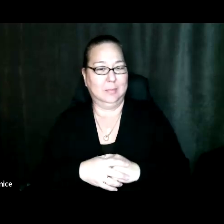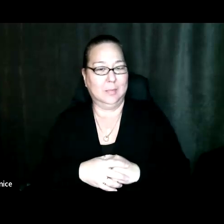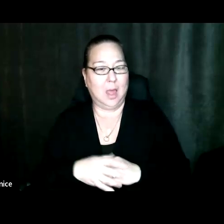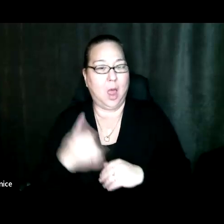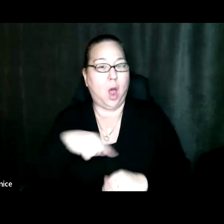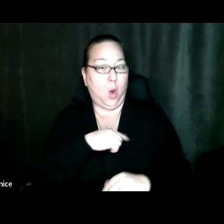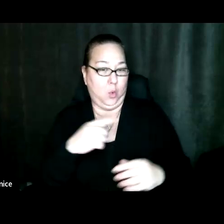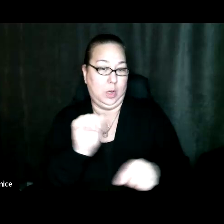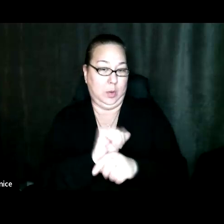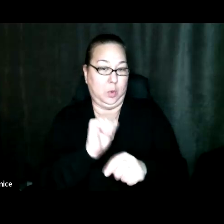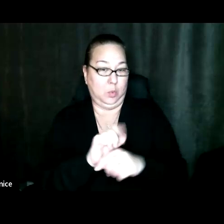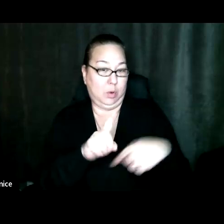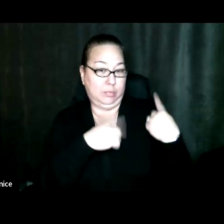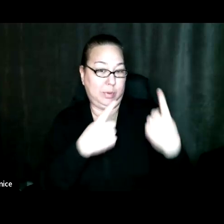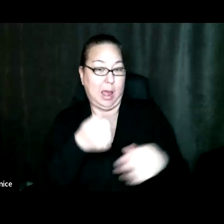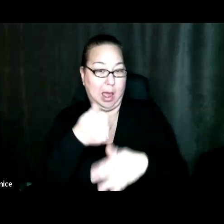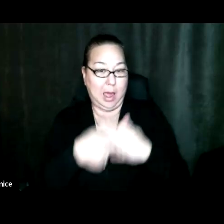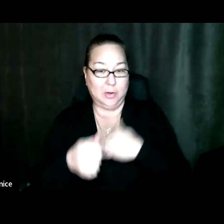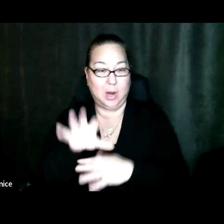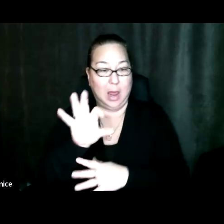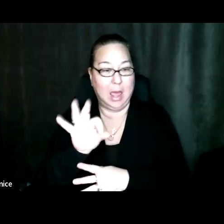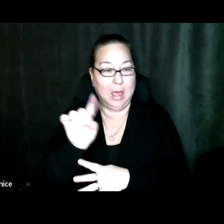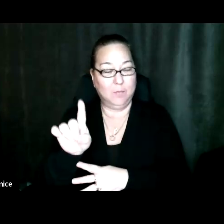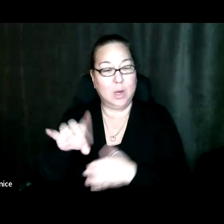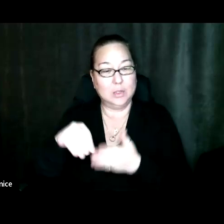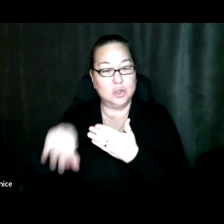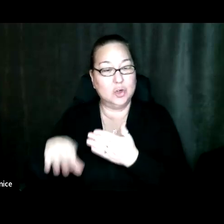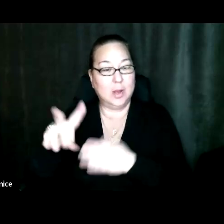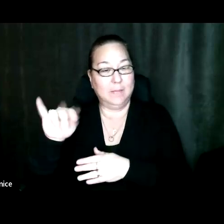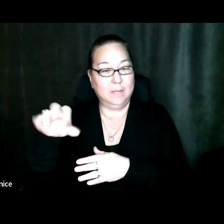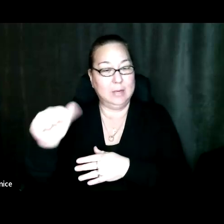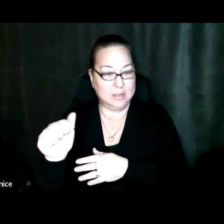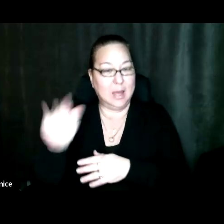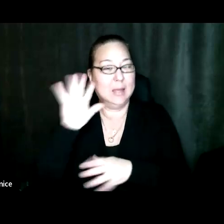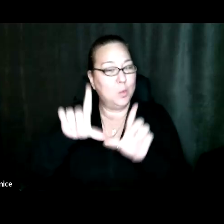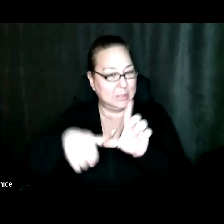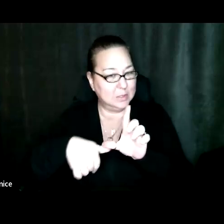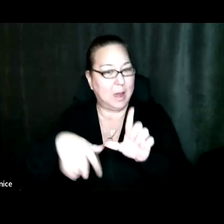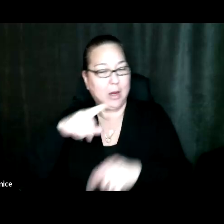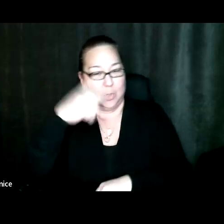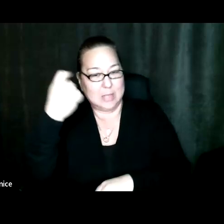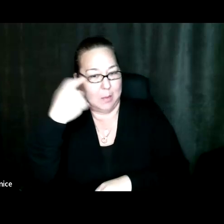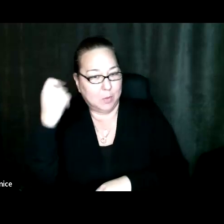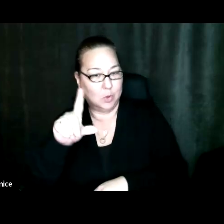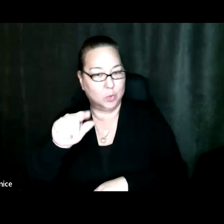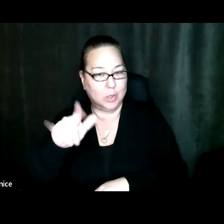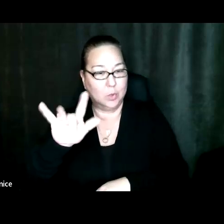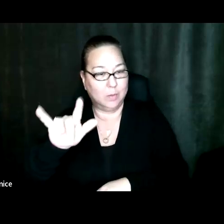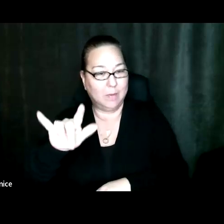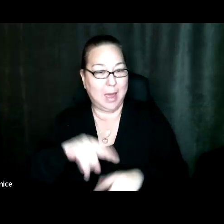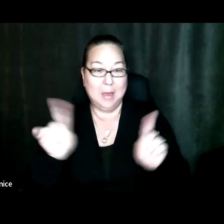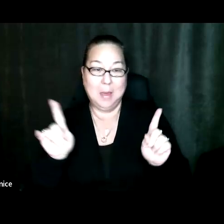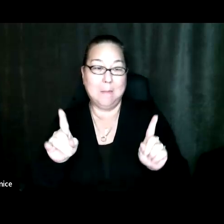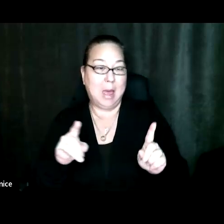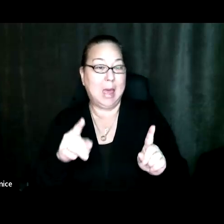2025. However, all of us have a master's degree from Harvard that qualifies for OPT STEM